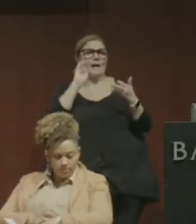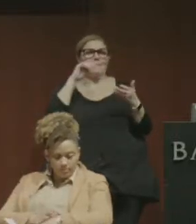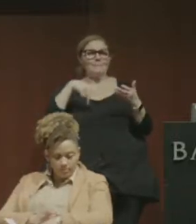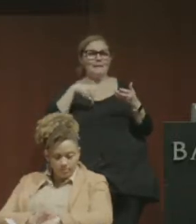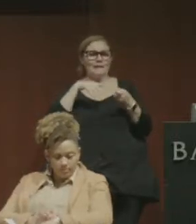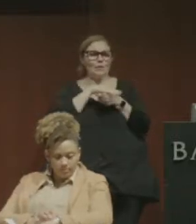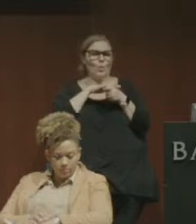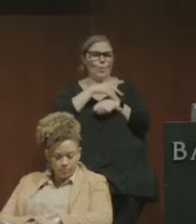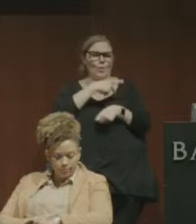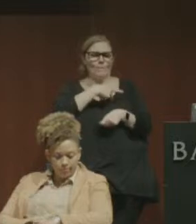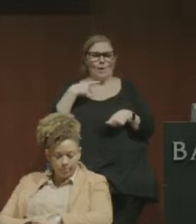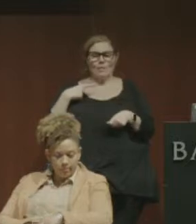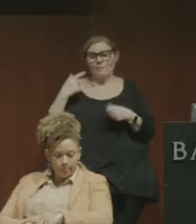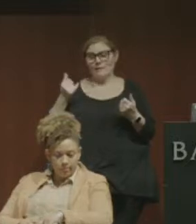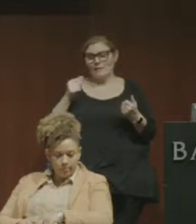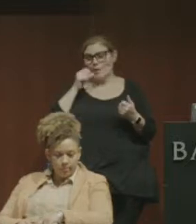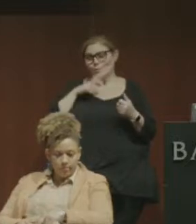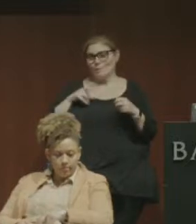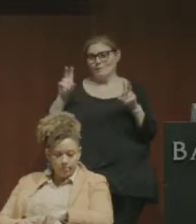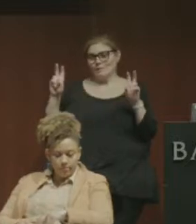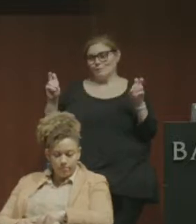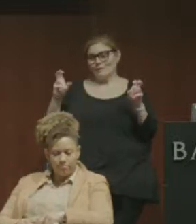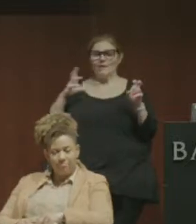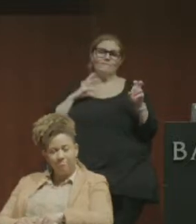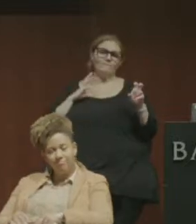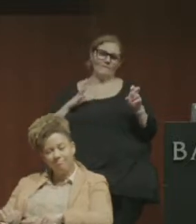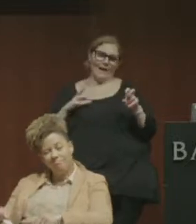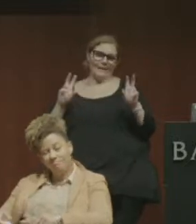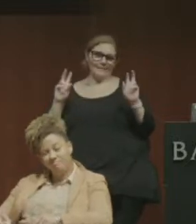local parliament proved that women there were doing fine.